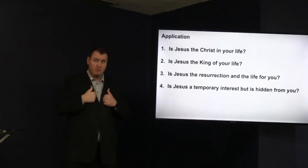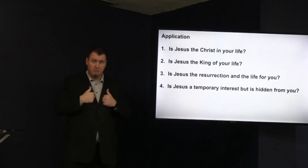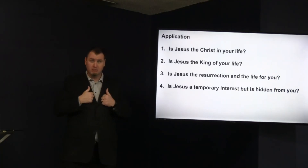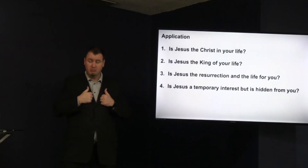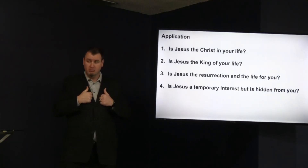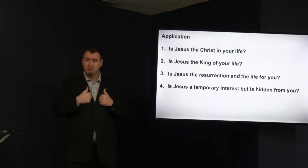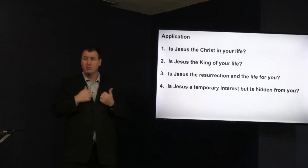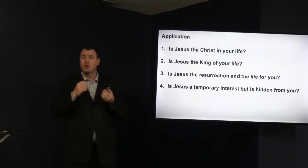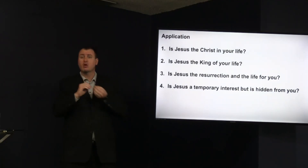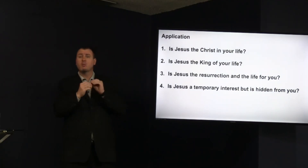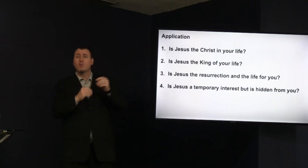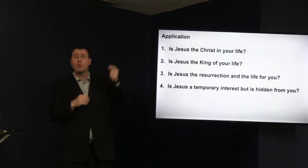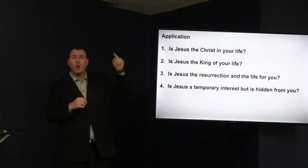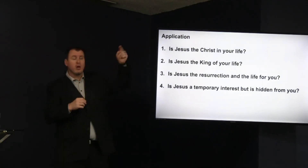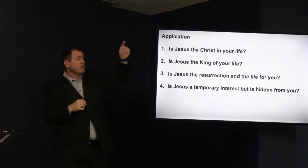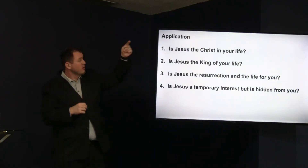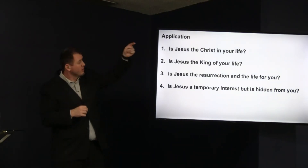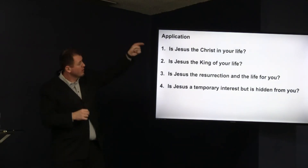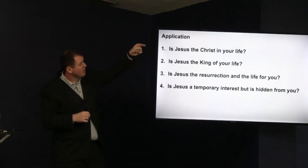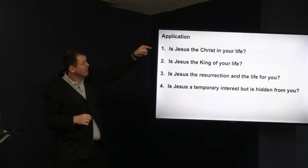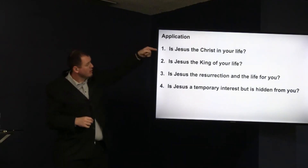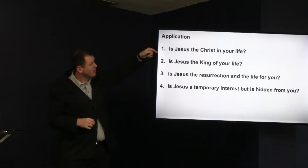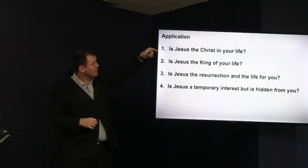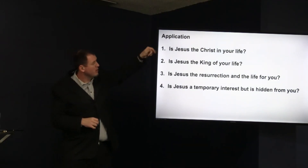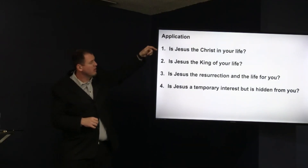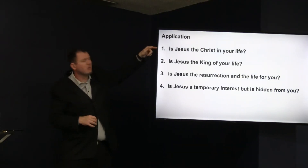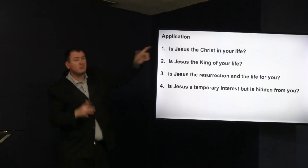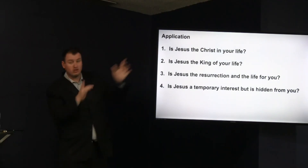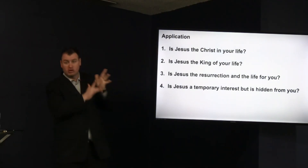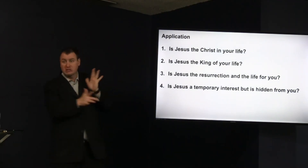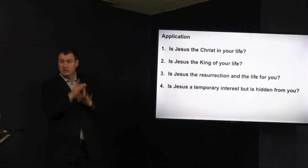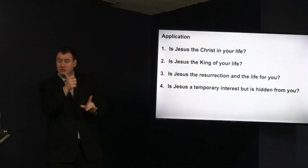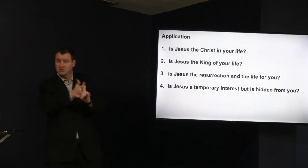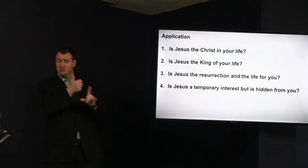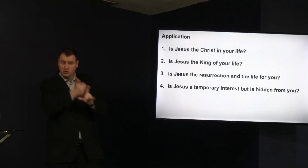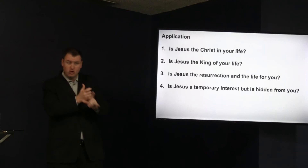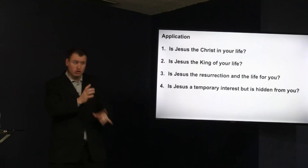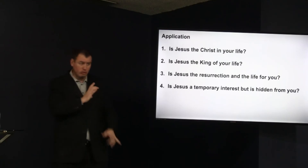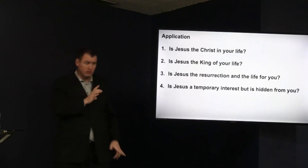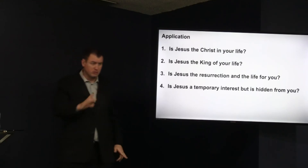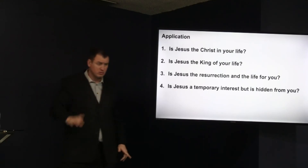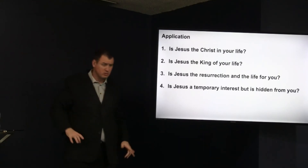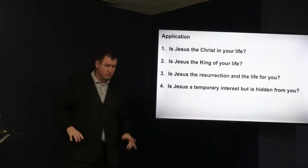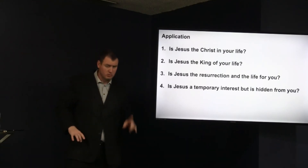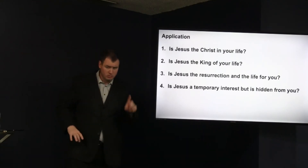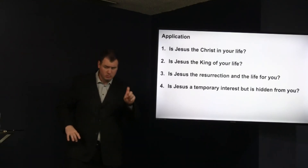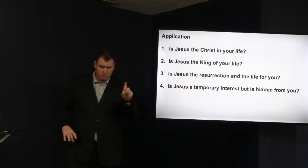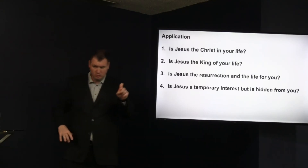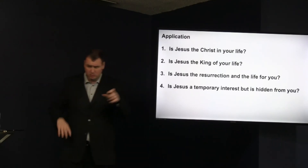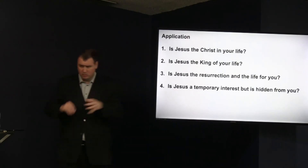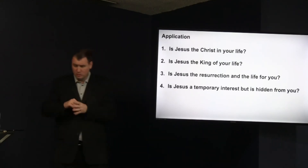I wonder for you, for us, this and how this can apply.